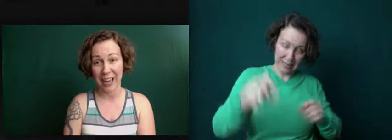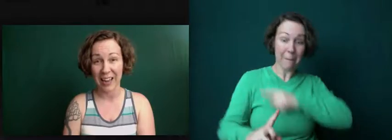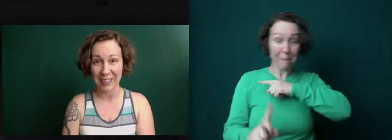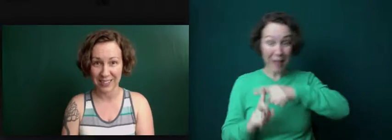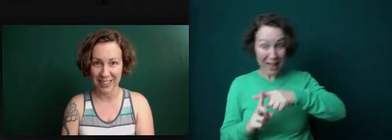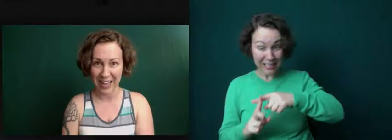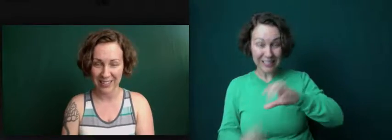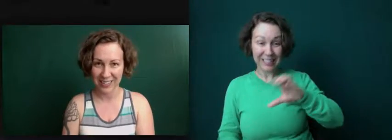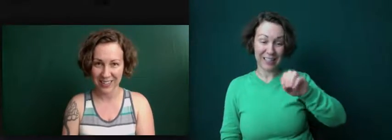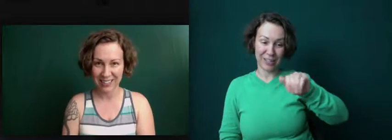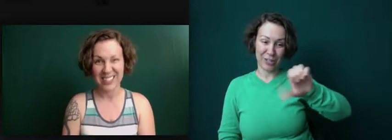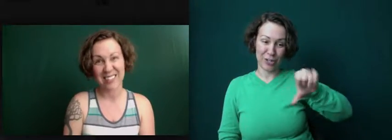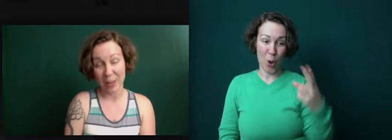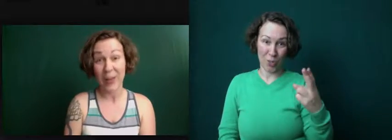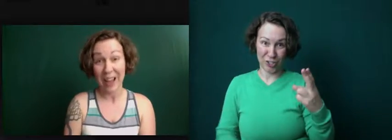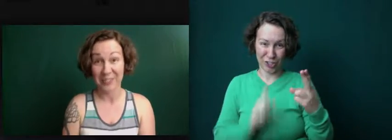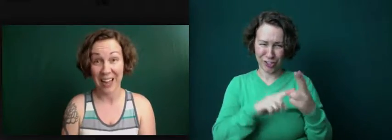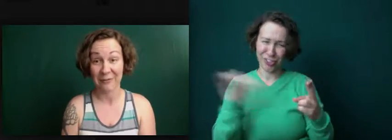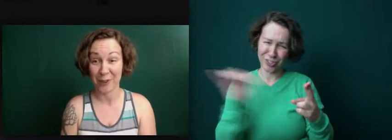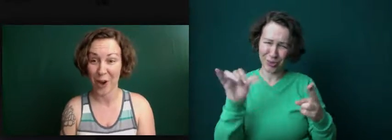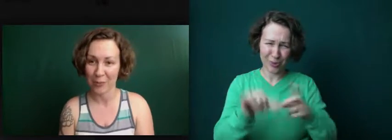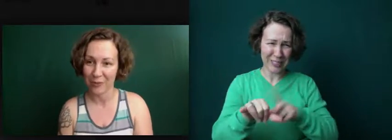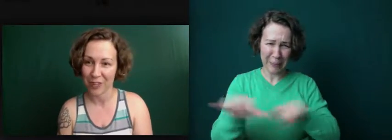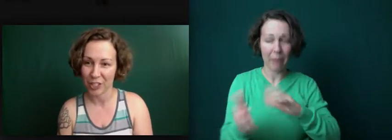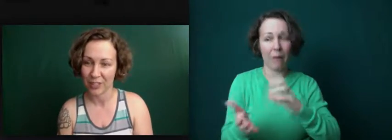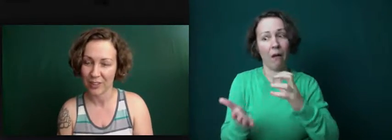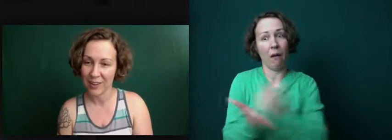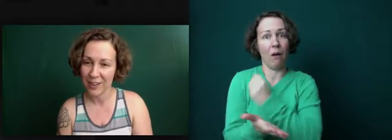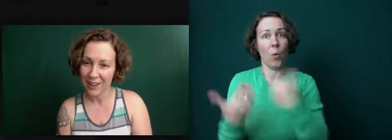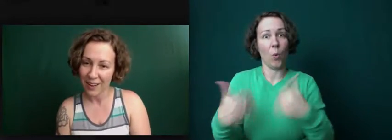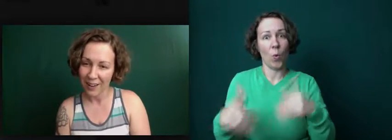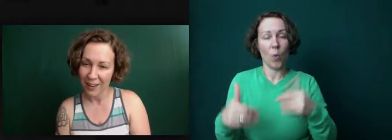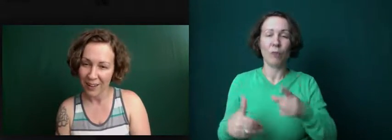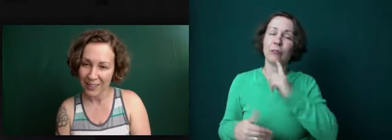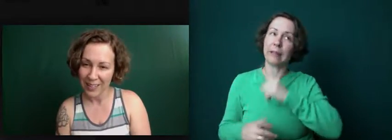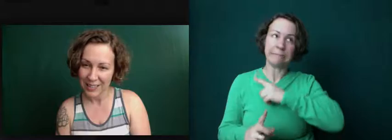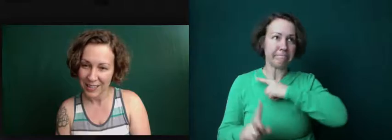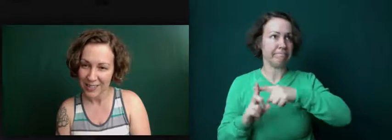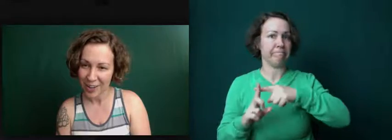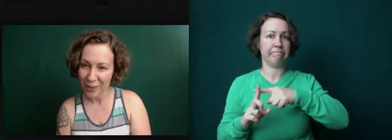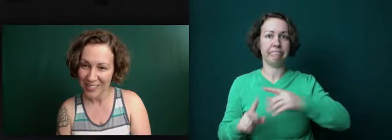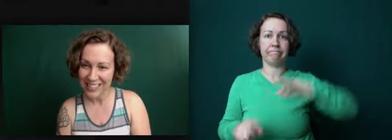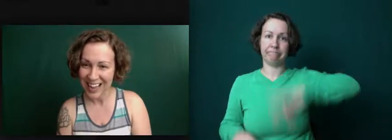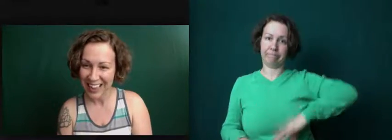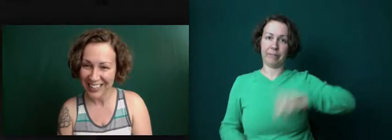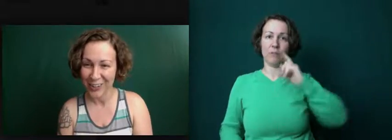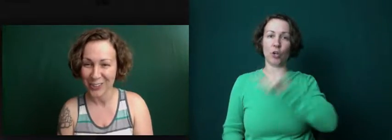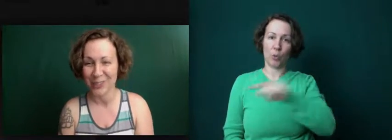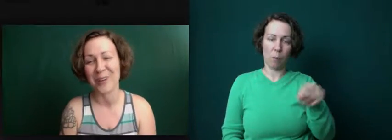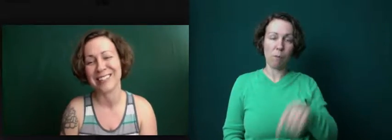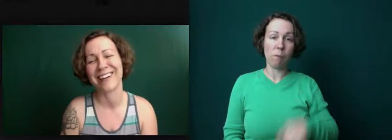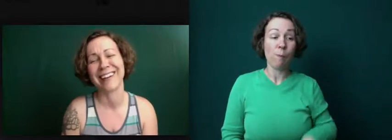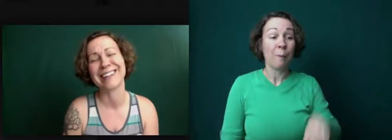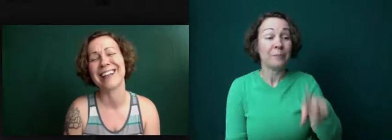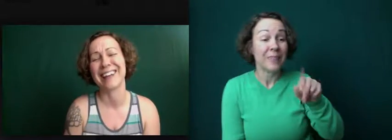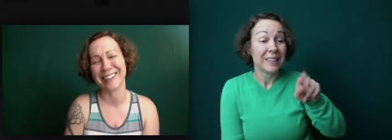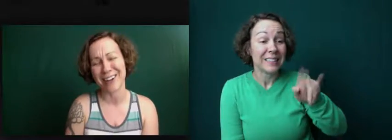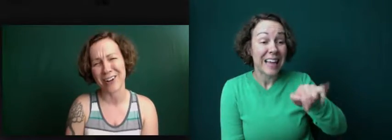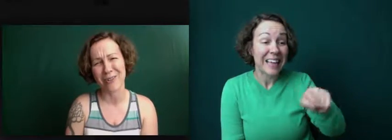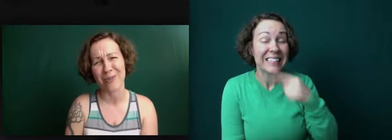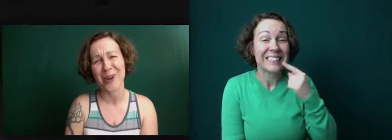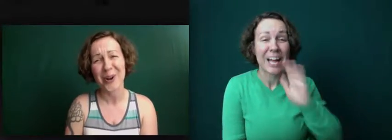personal work and get this thing that we have to have for our profession. Danny says, Herman says, hi, he heard your voice and